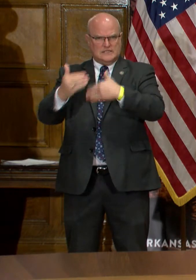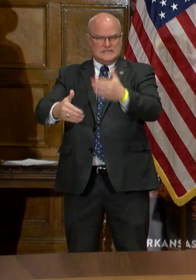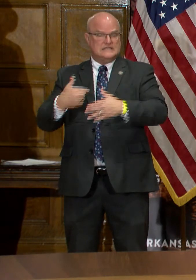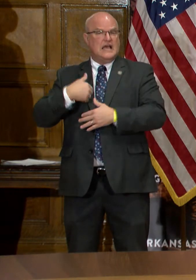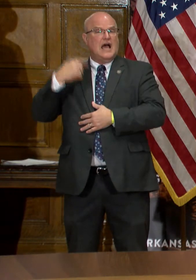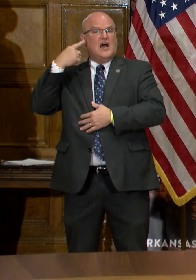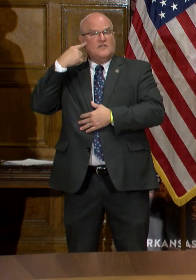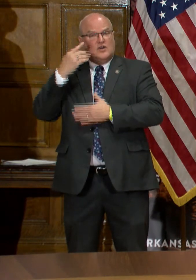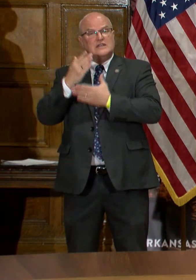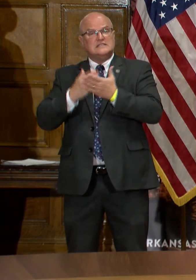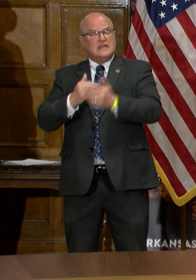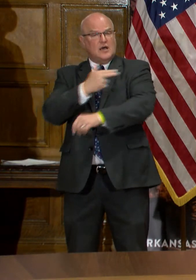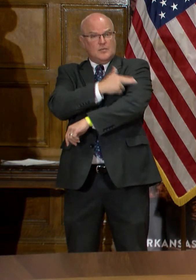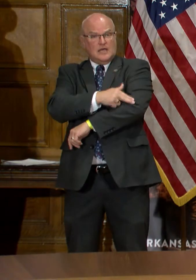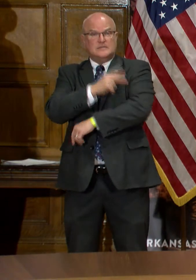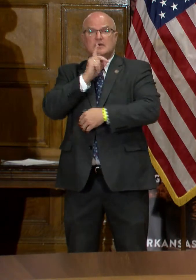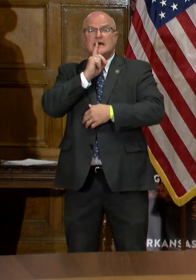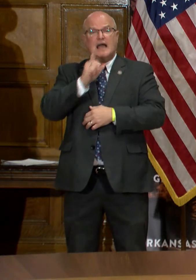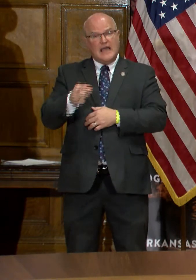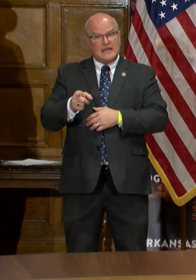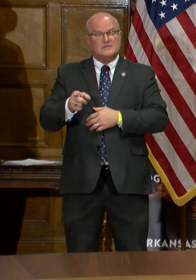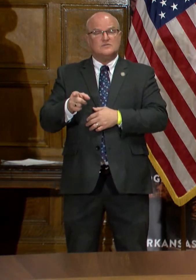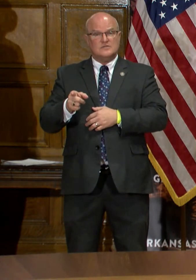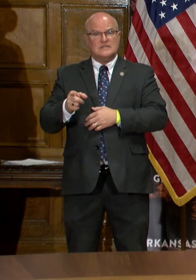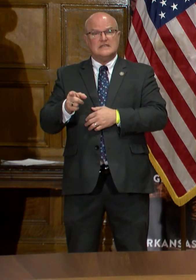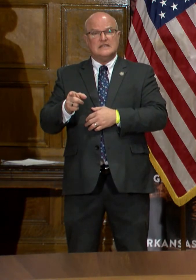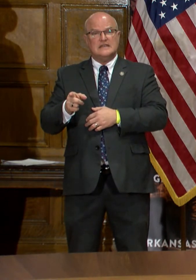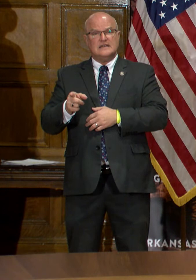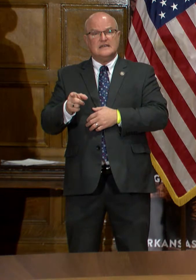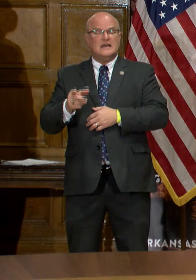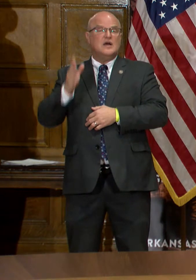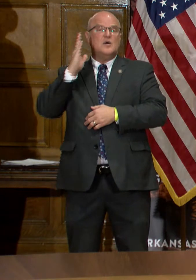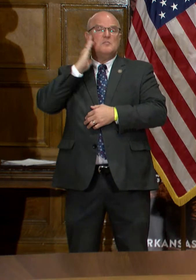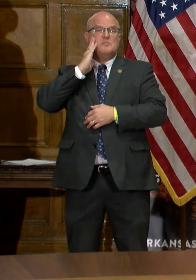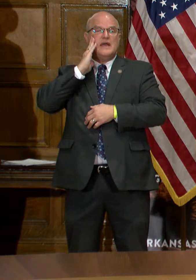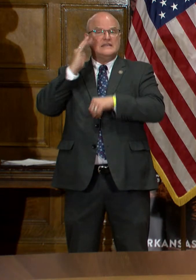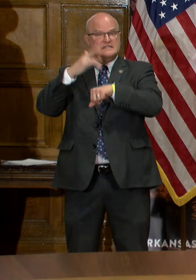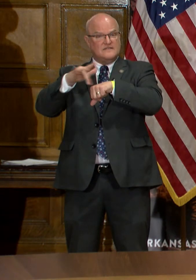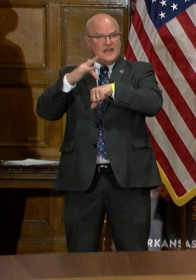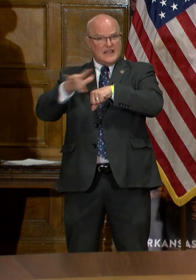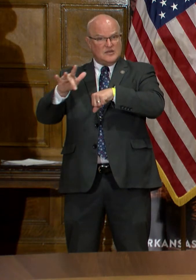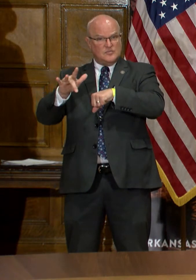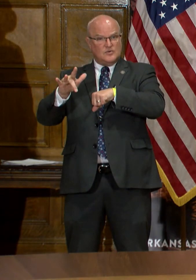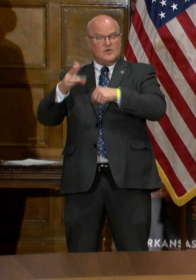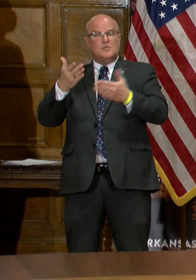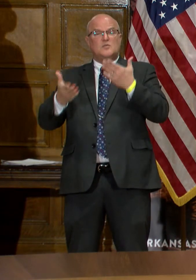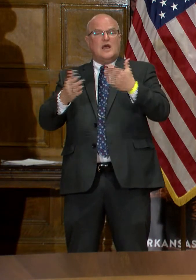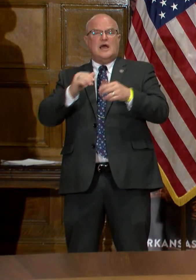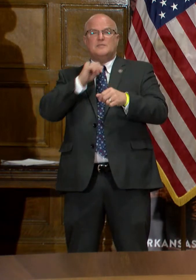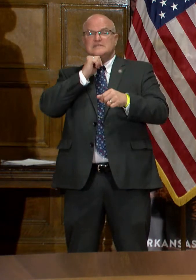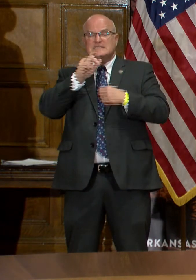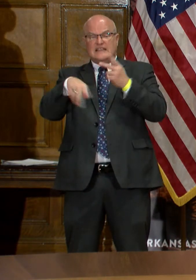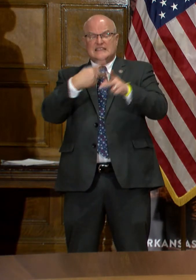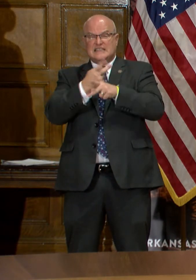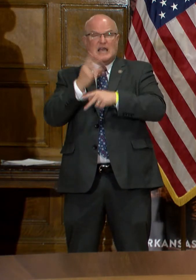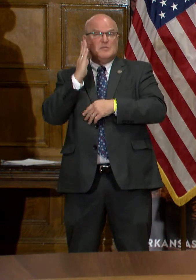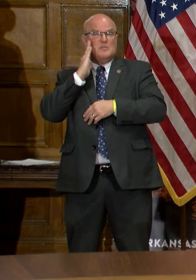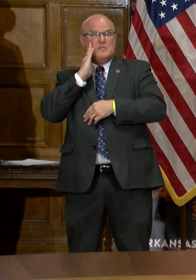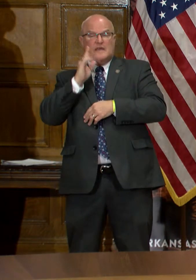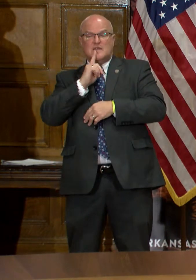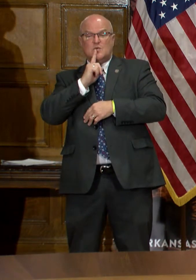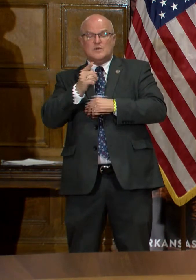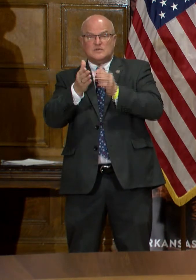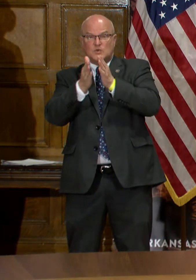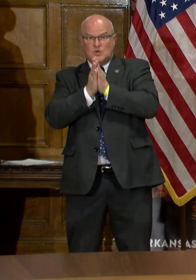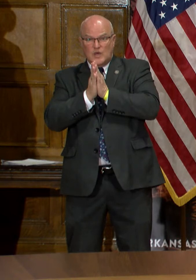I've heard of some hospitals actually beds become available, and perhaps it's not the type of bed they